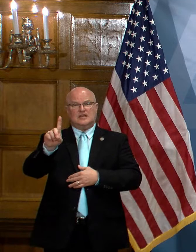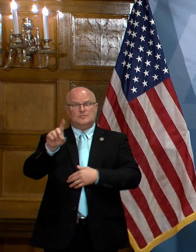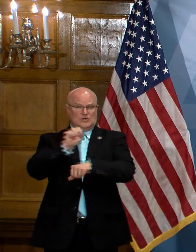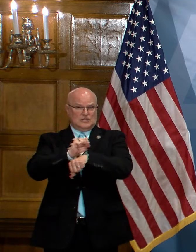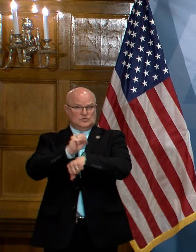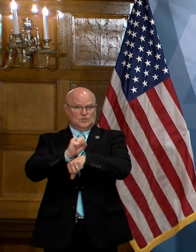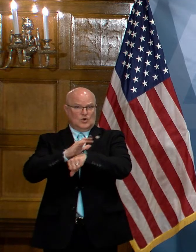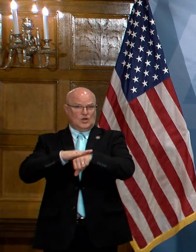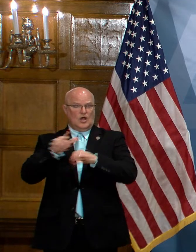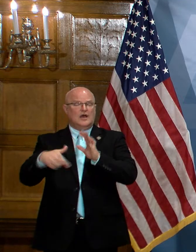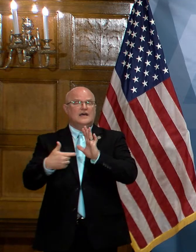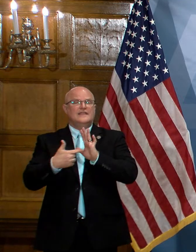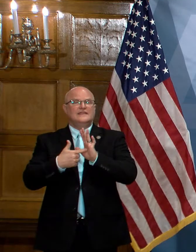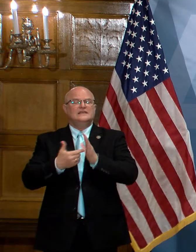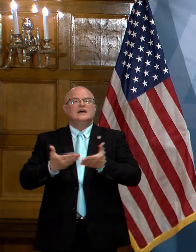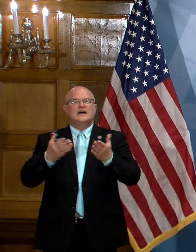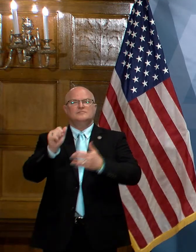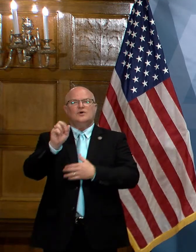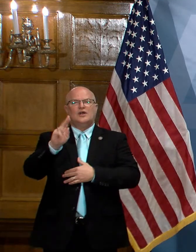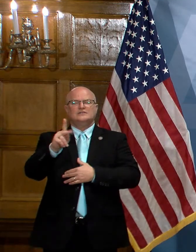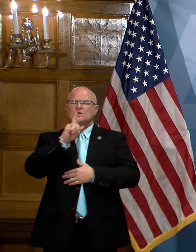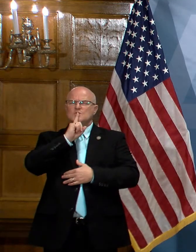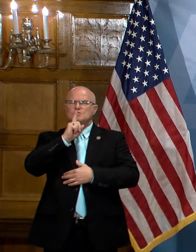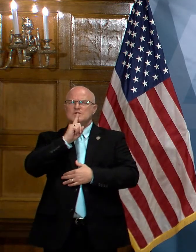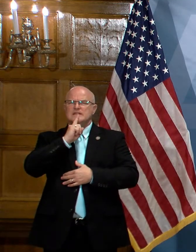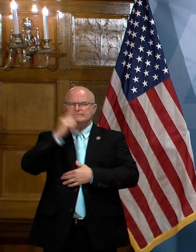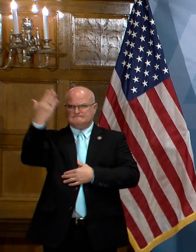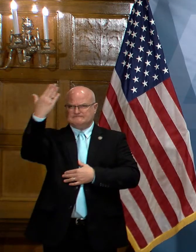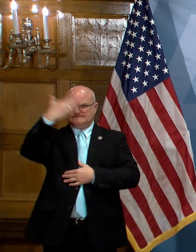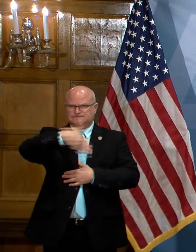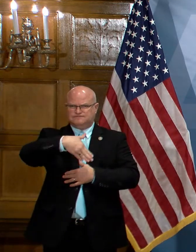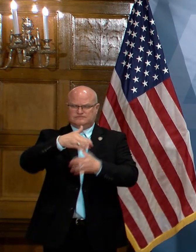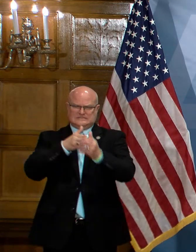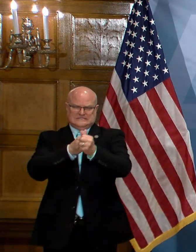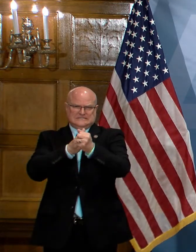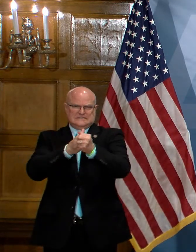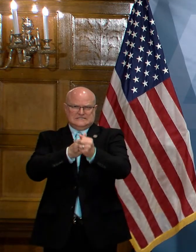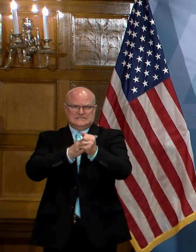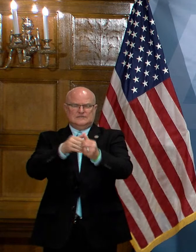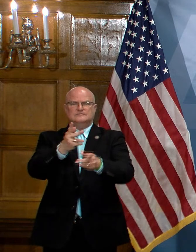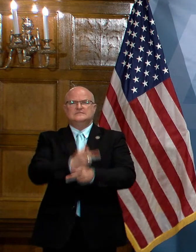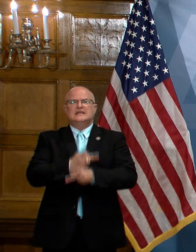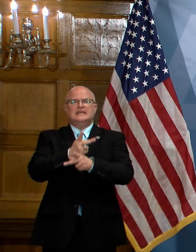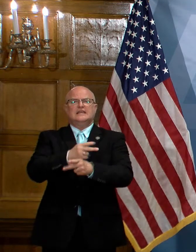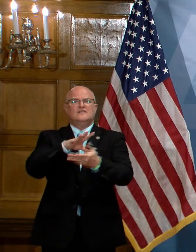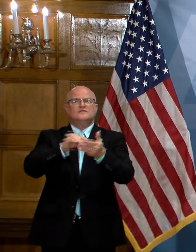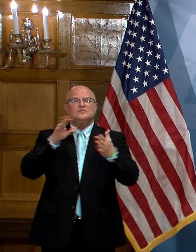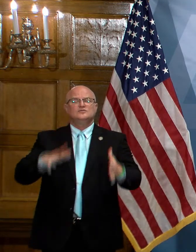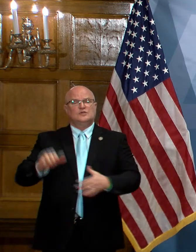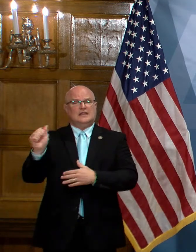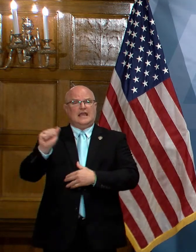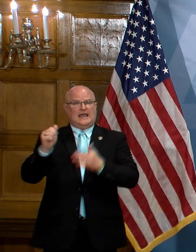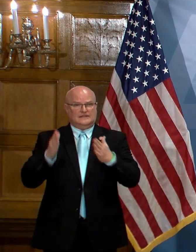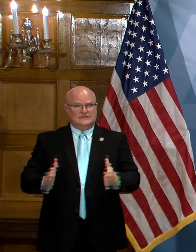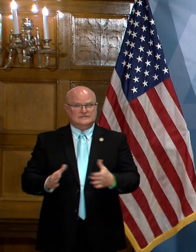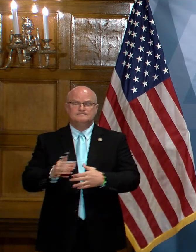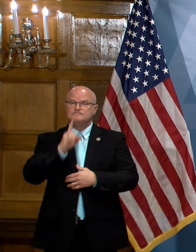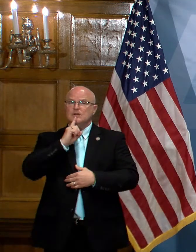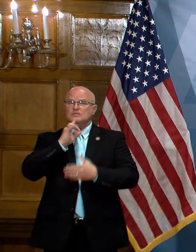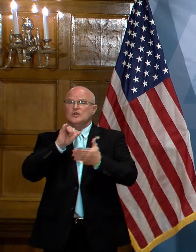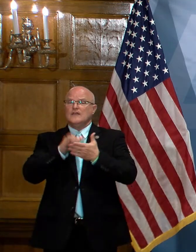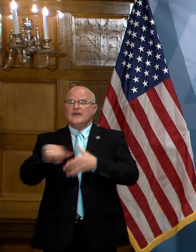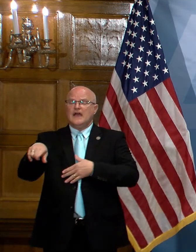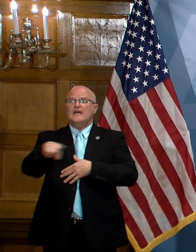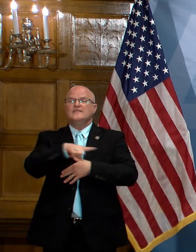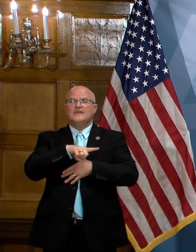on this to put Arkansas really in the forefront of taking care of our student athletes, to make sure that